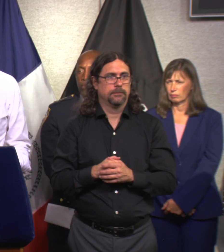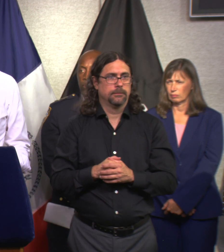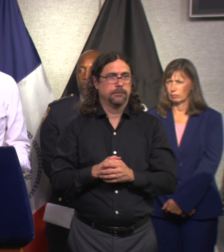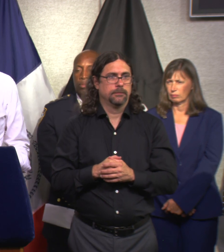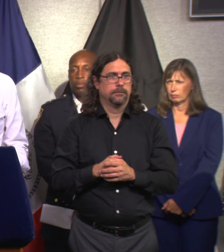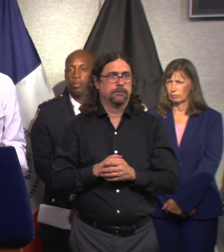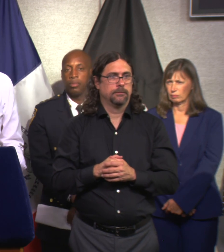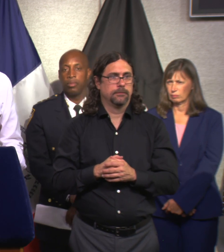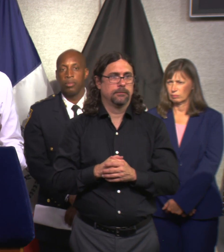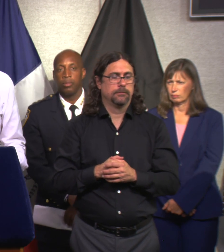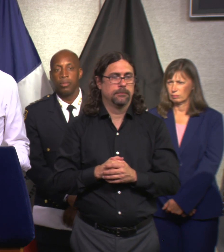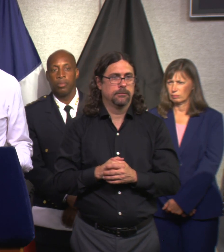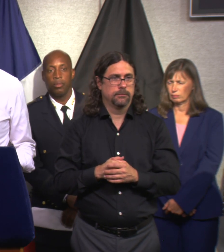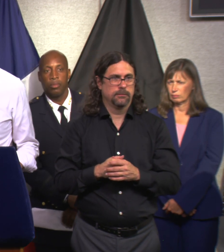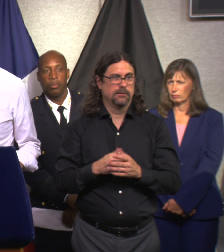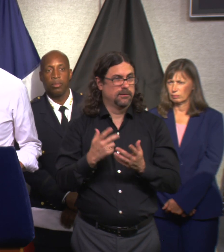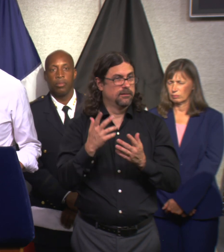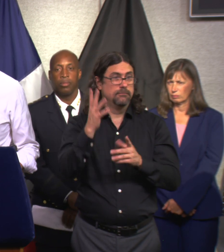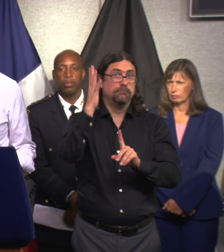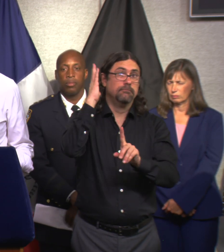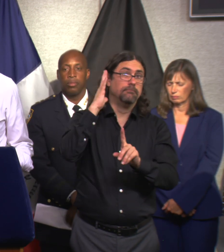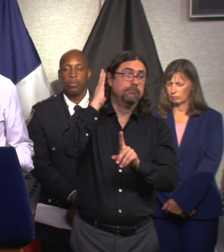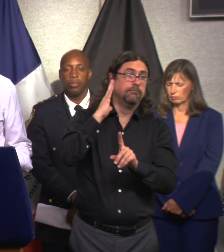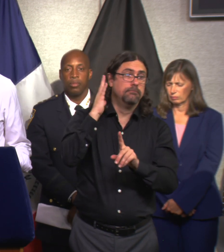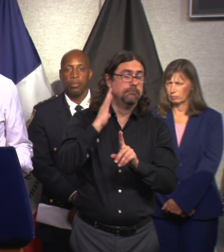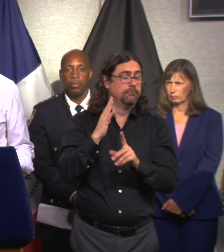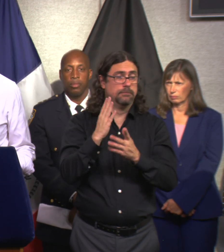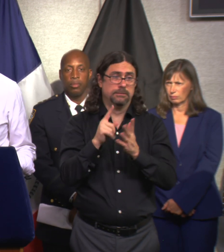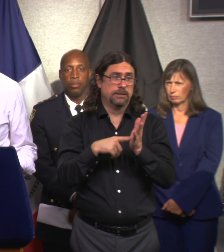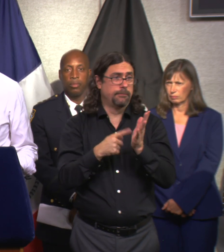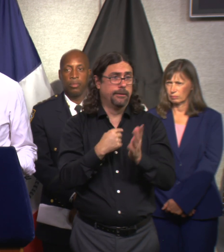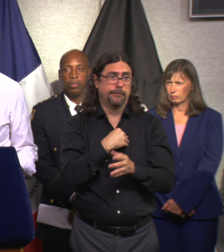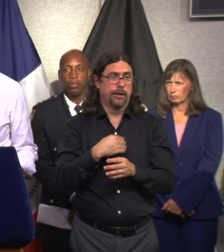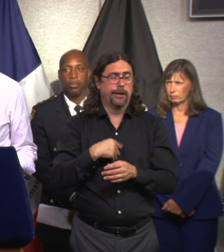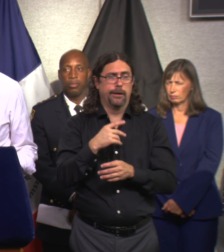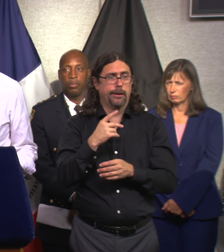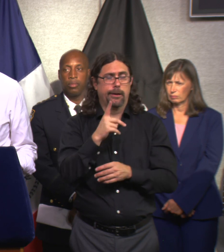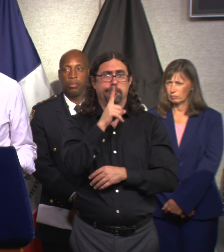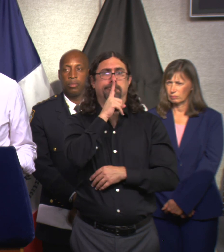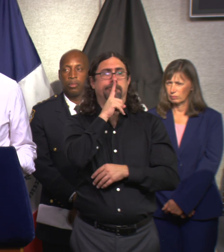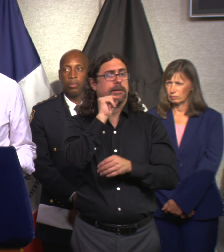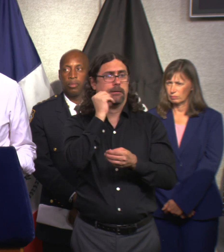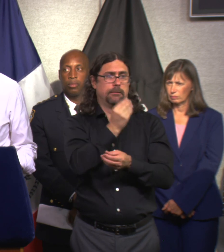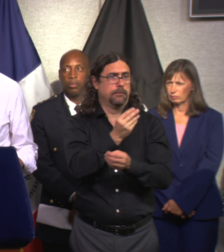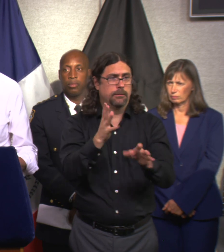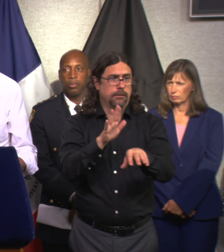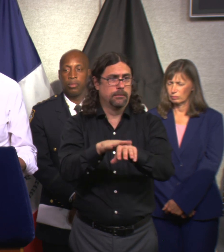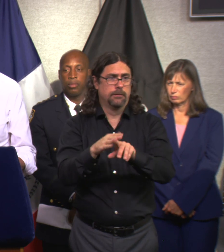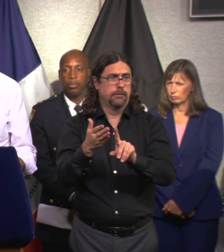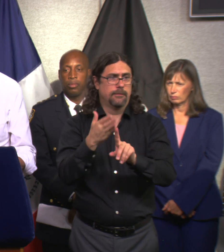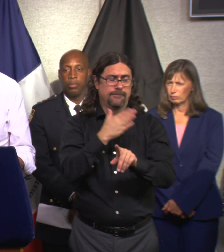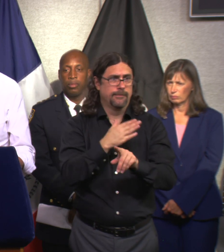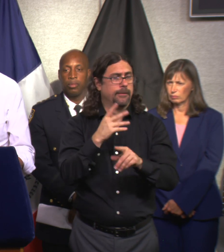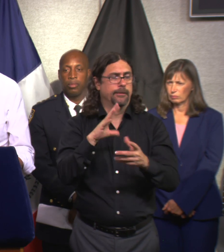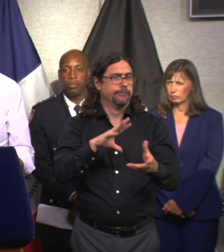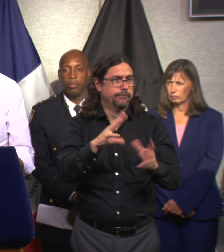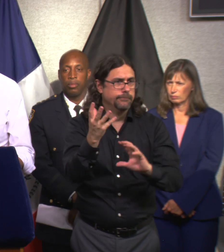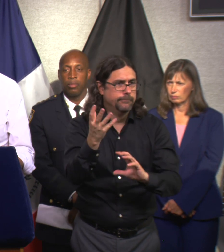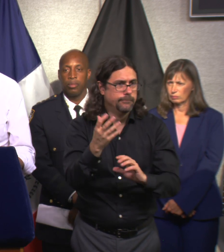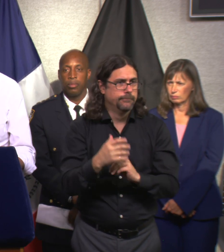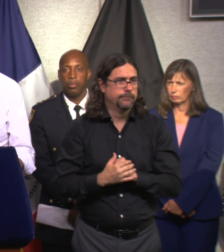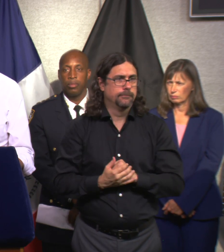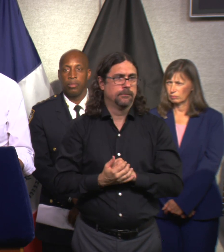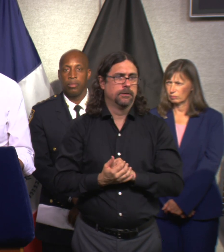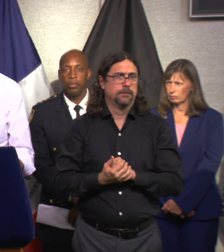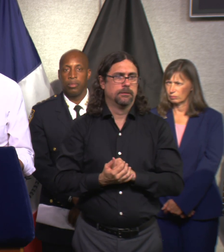Now, when you have no indication whatsoever that something is going to happen and it happens, then the question is immediately making sure the team is where